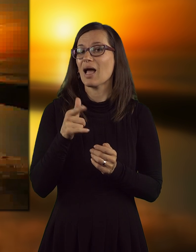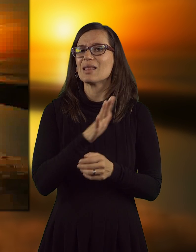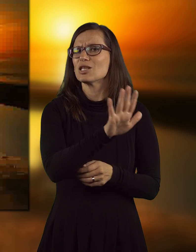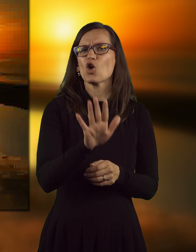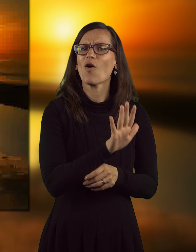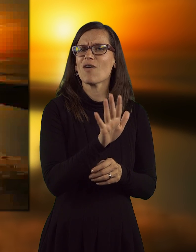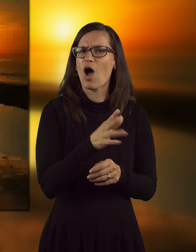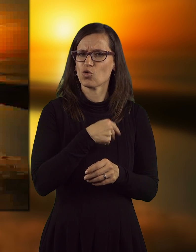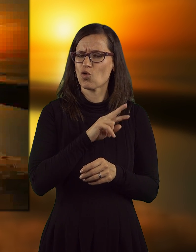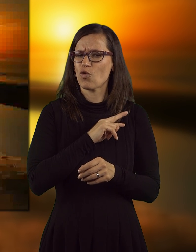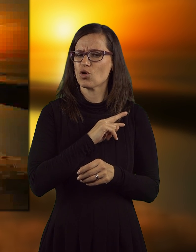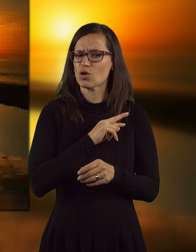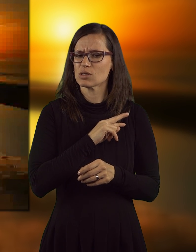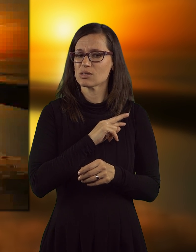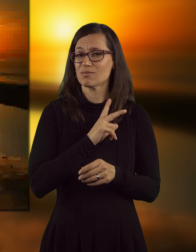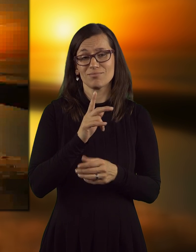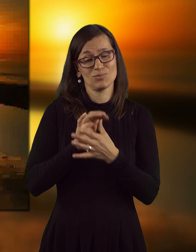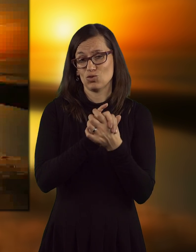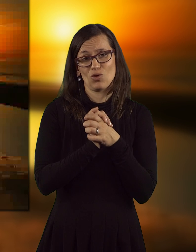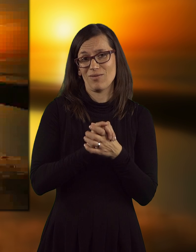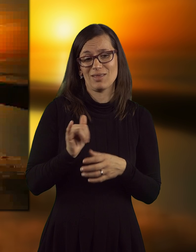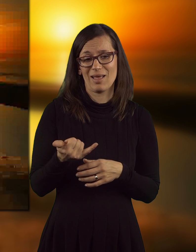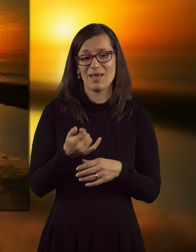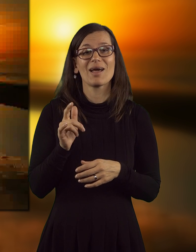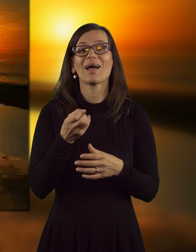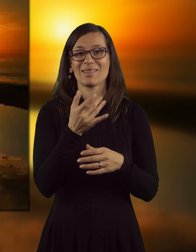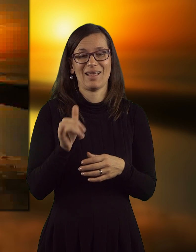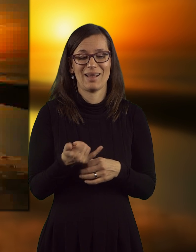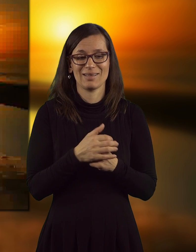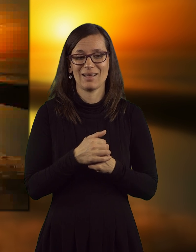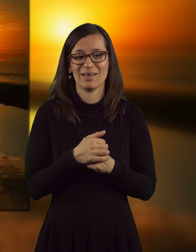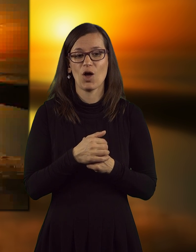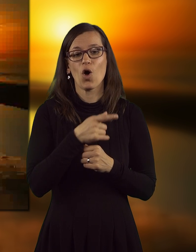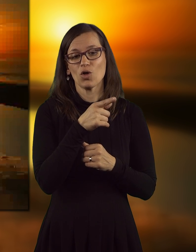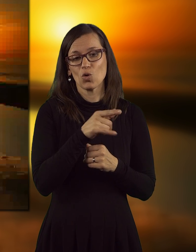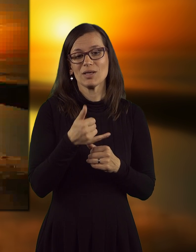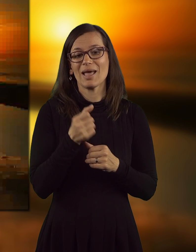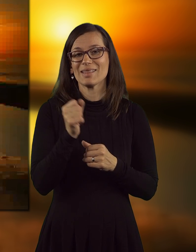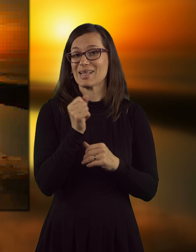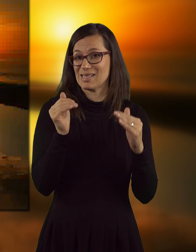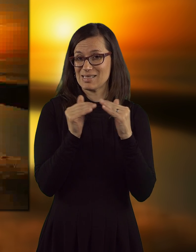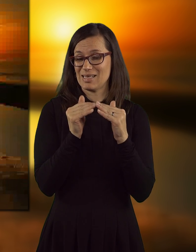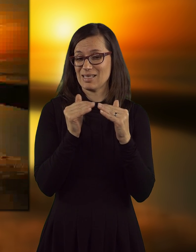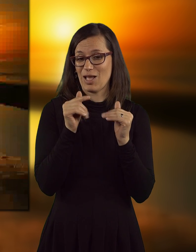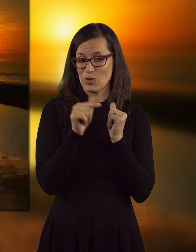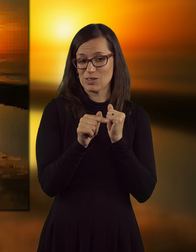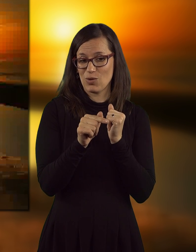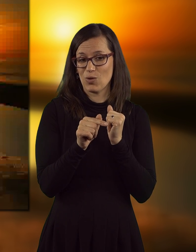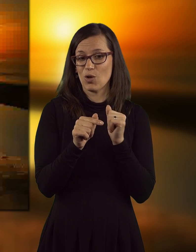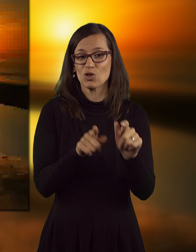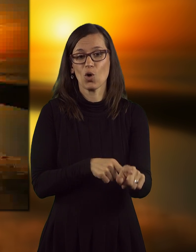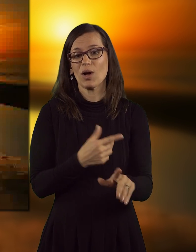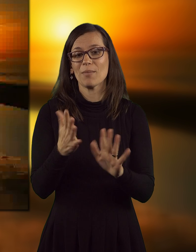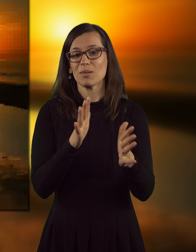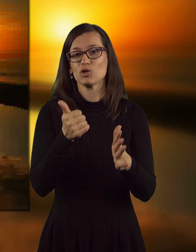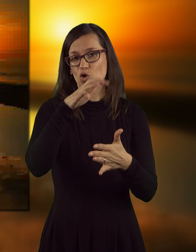responsibility? We work together. What is their responsibility? It's beautiful. What is it? Okay. They say, sure. I said, so are you